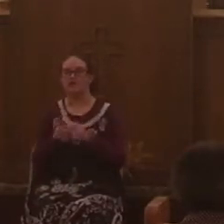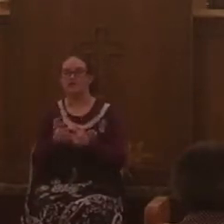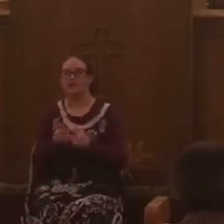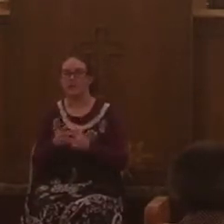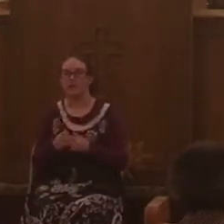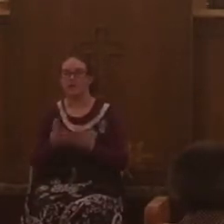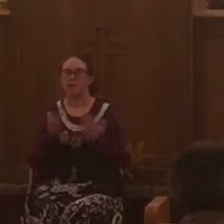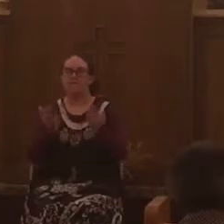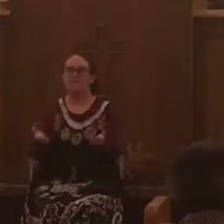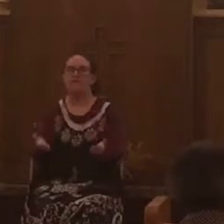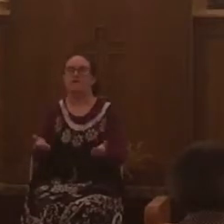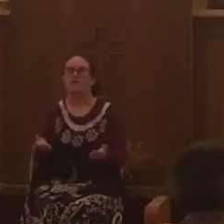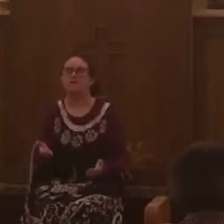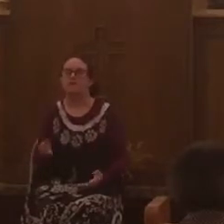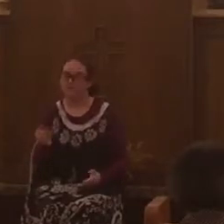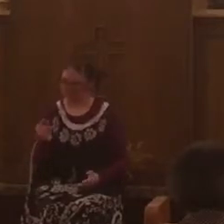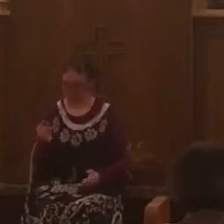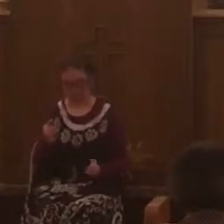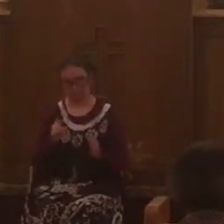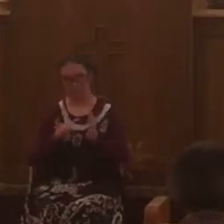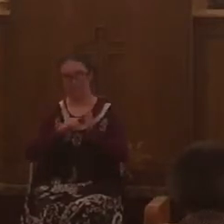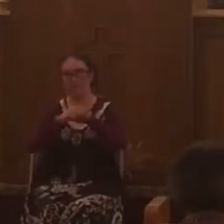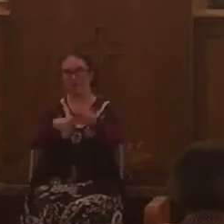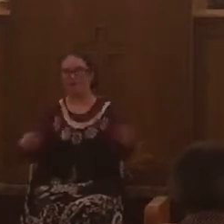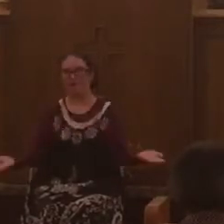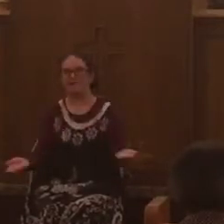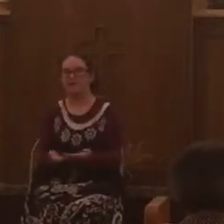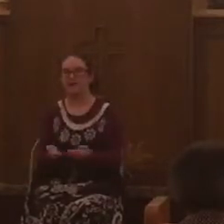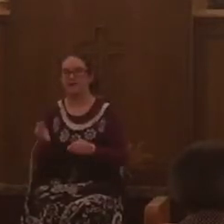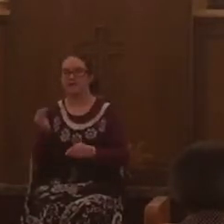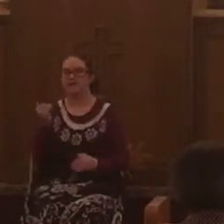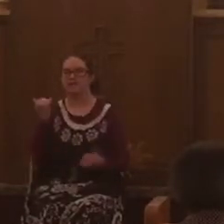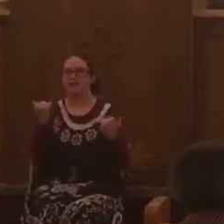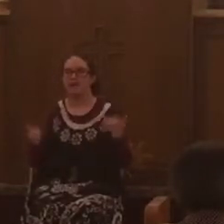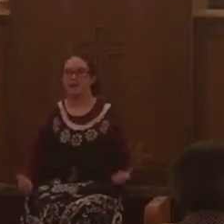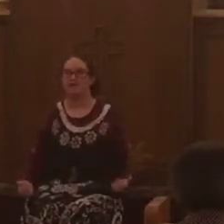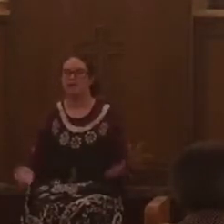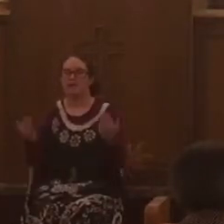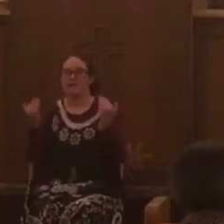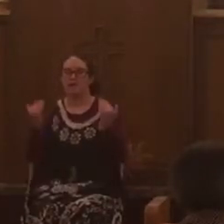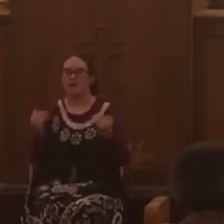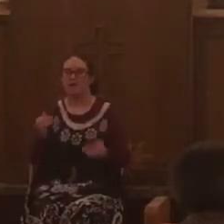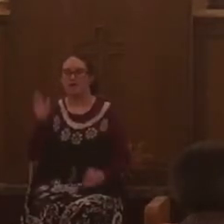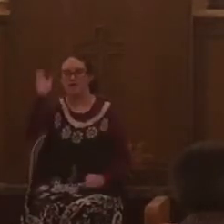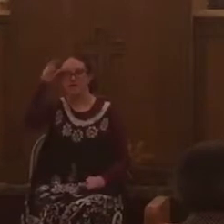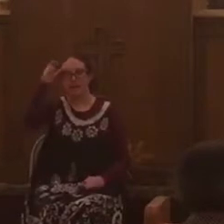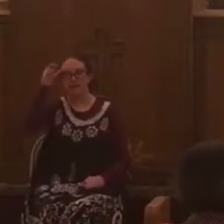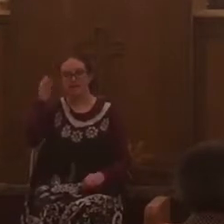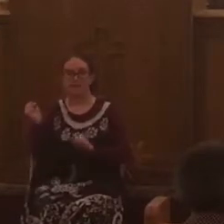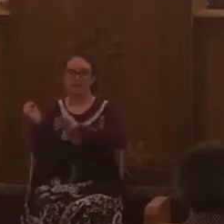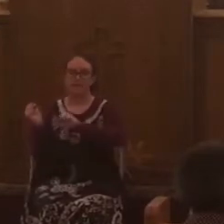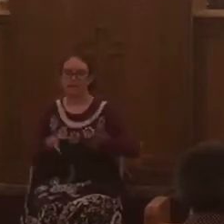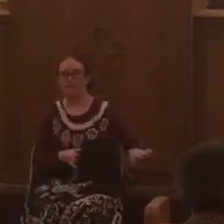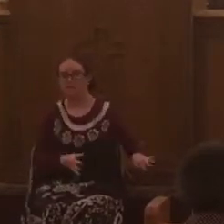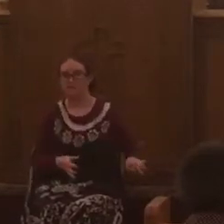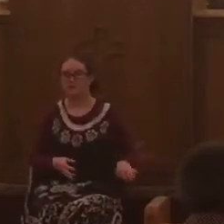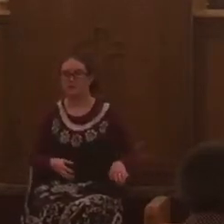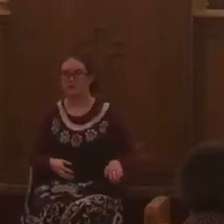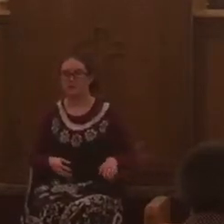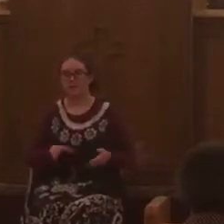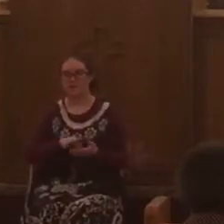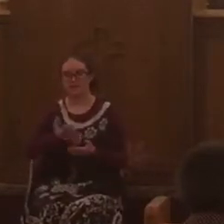were lame were healed. And there was great joy in that city. Samaria, what Jesus was telling you about